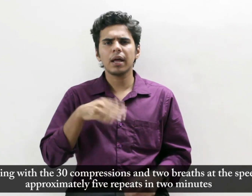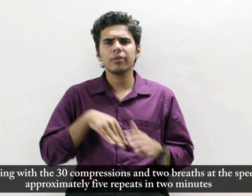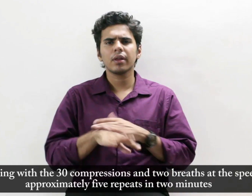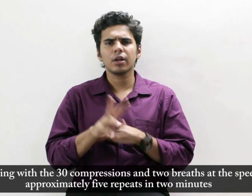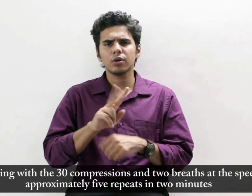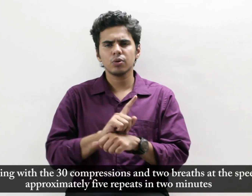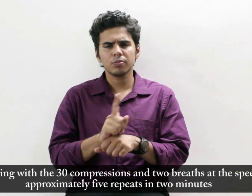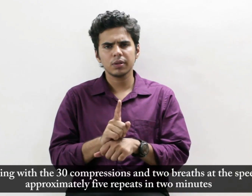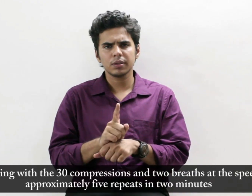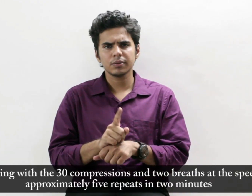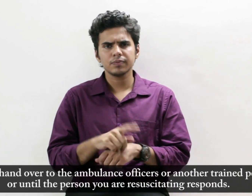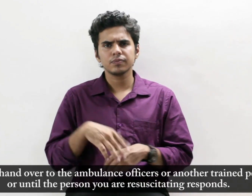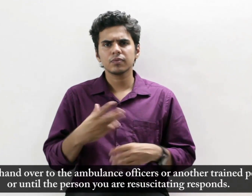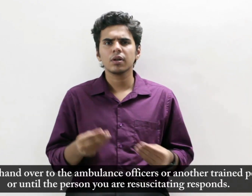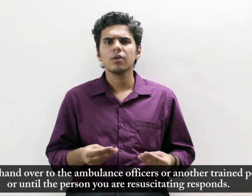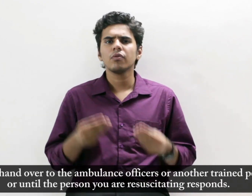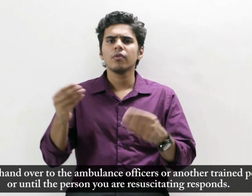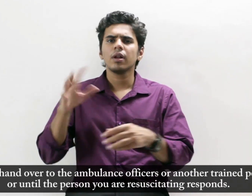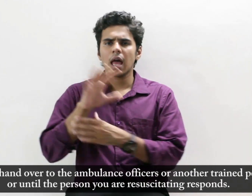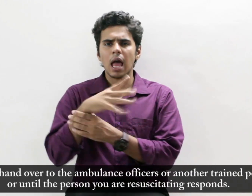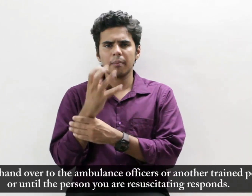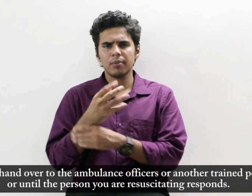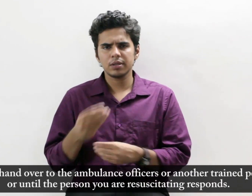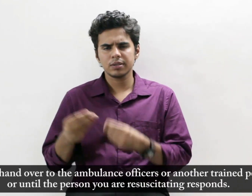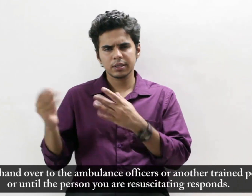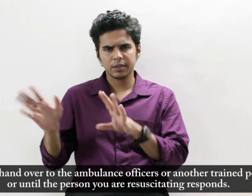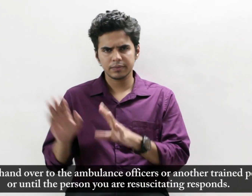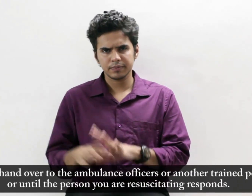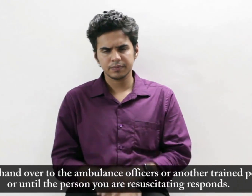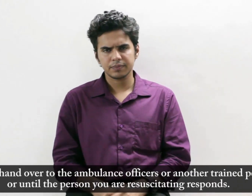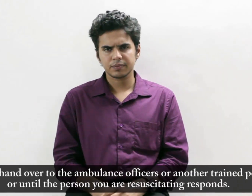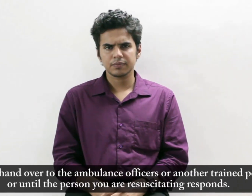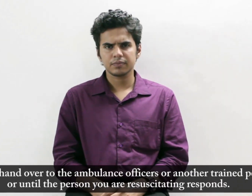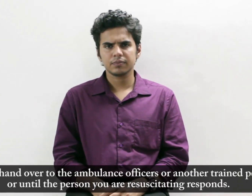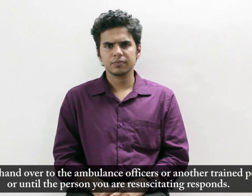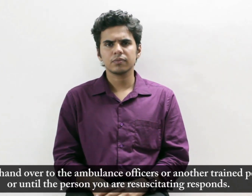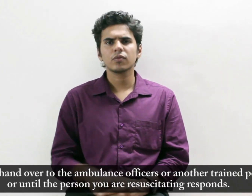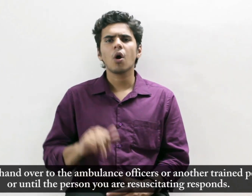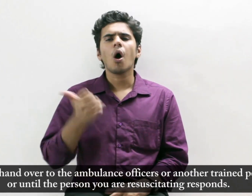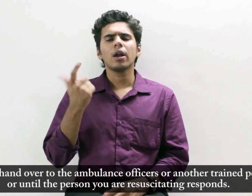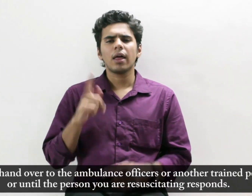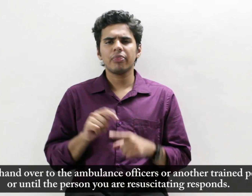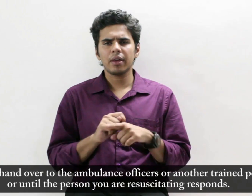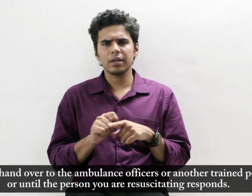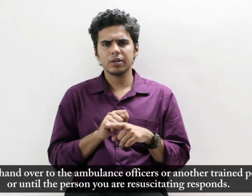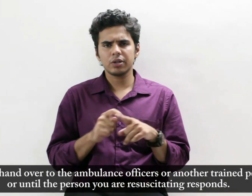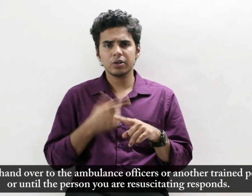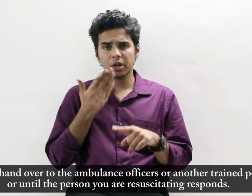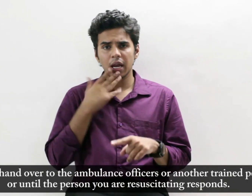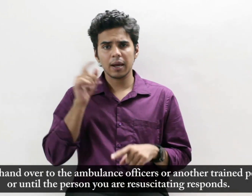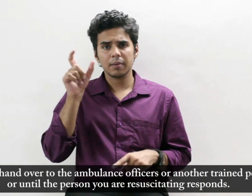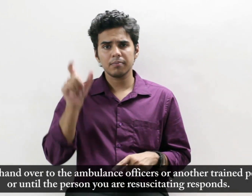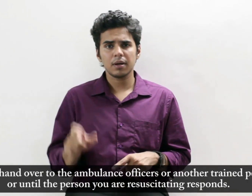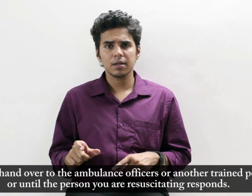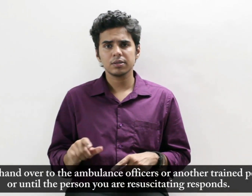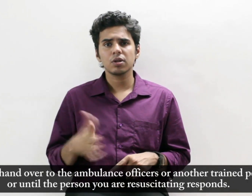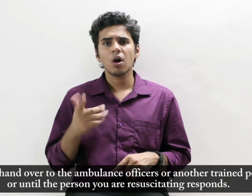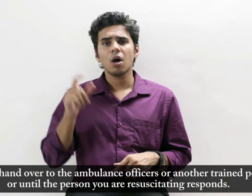minutes. Until you hand over to the ambulance officers or another trained person, or until the person you